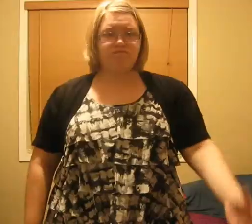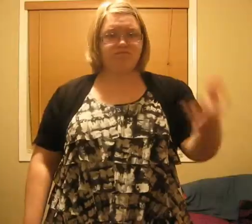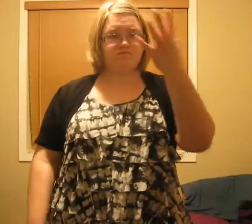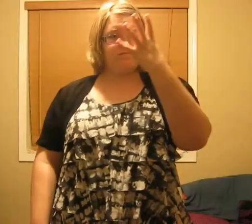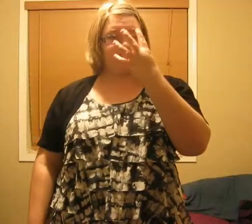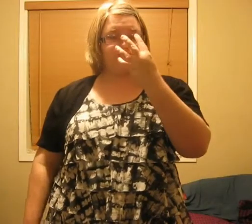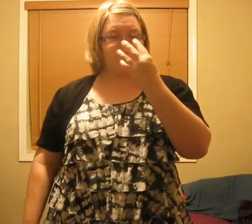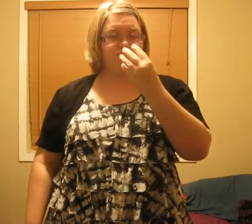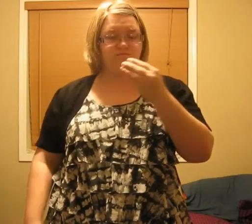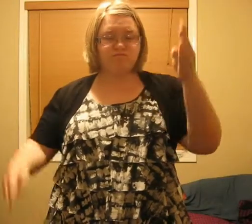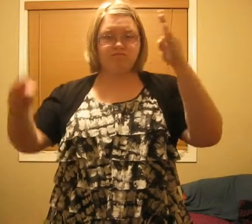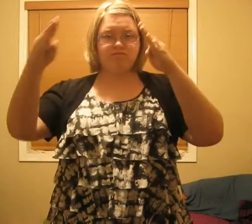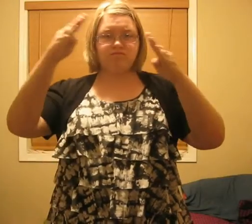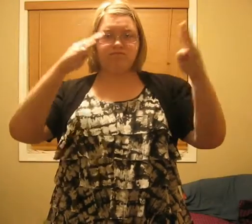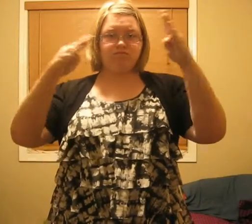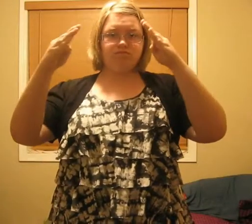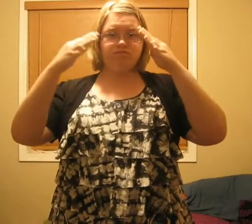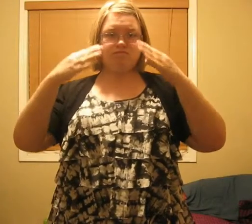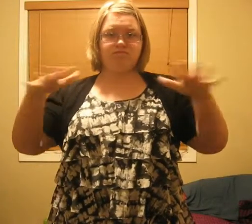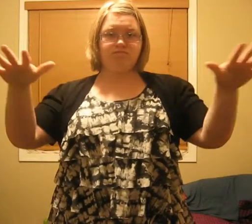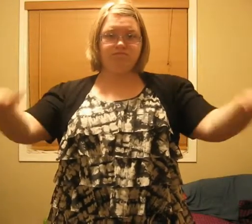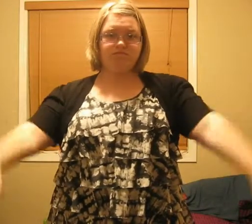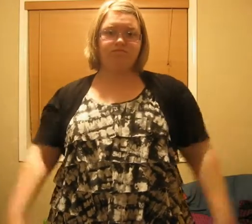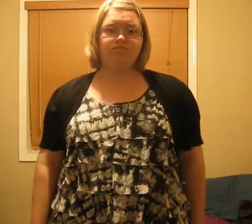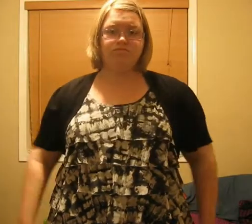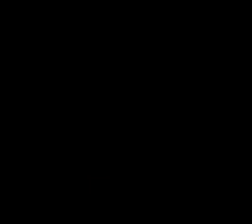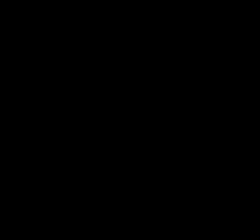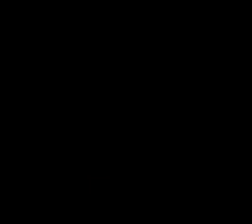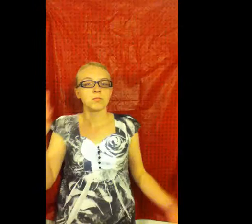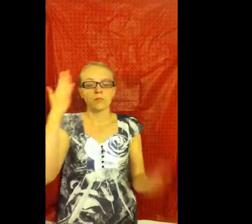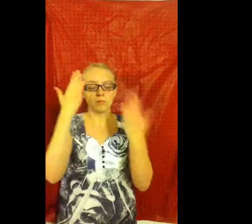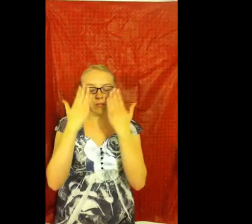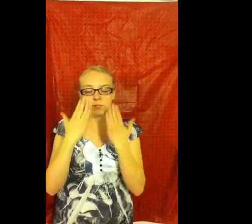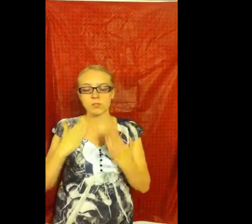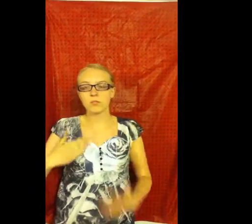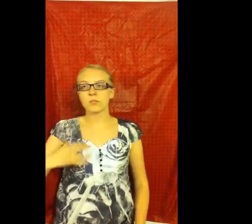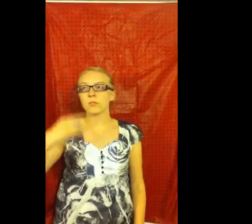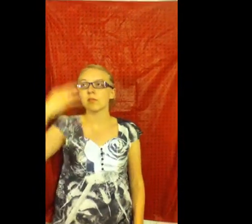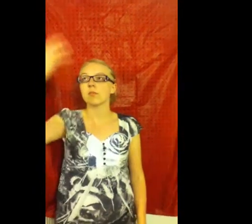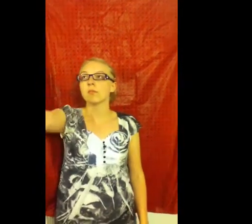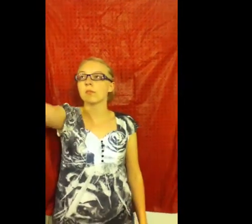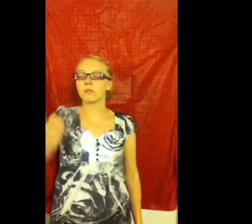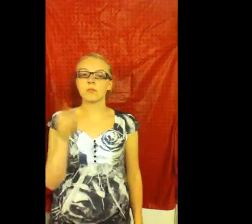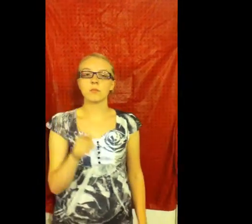Just close your eyes, the sun is going down